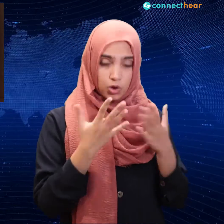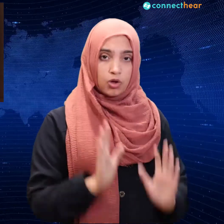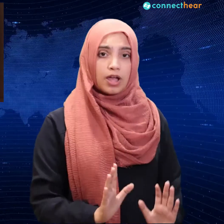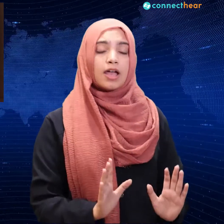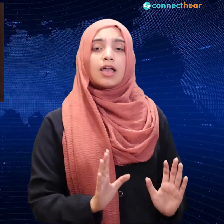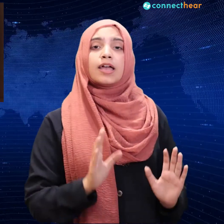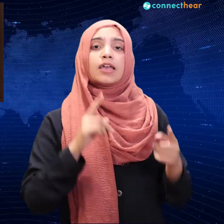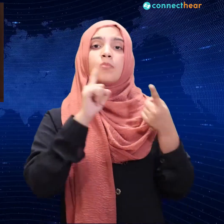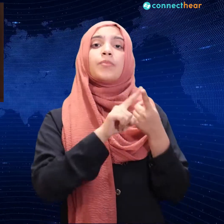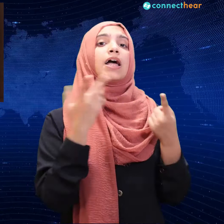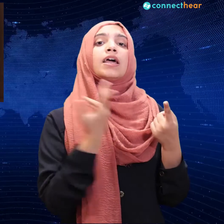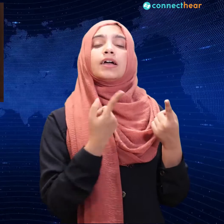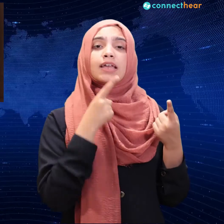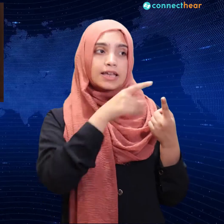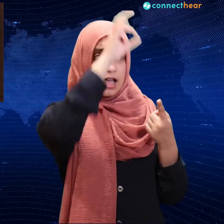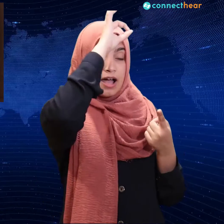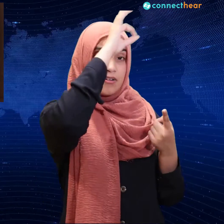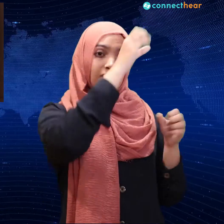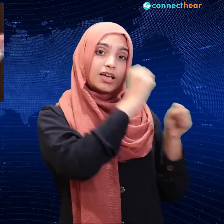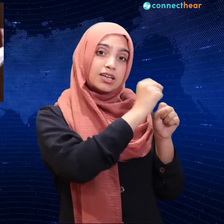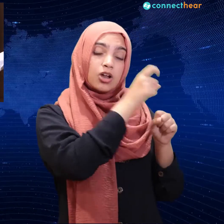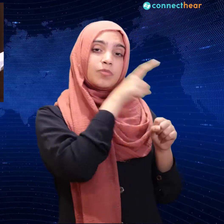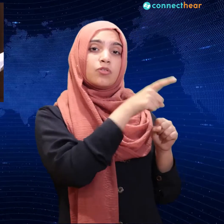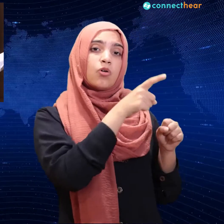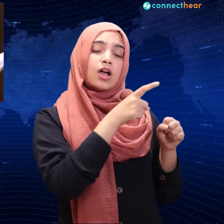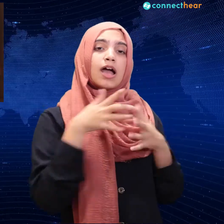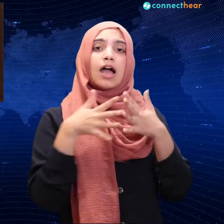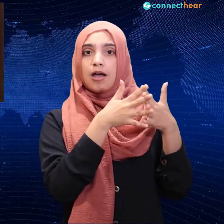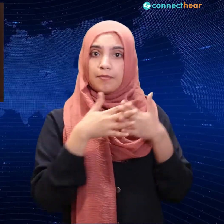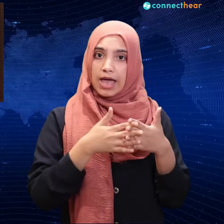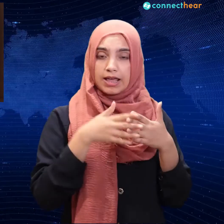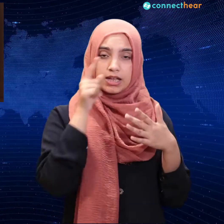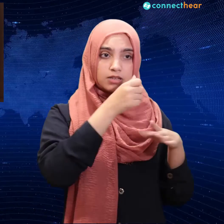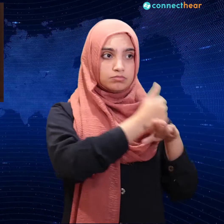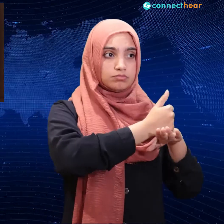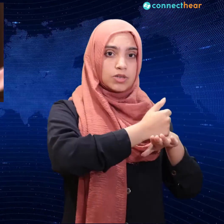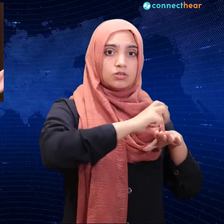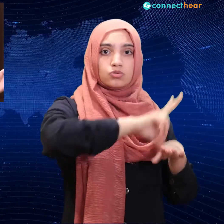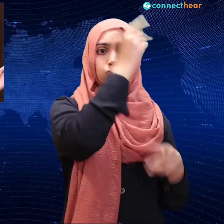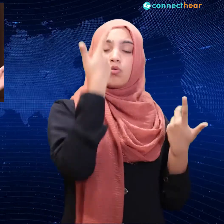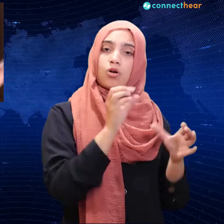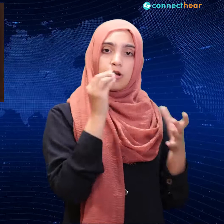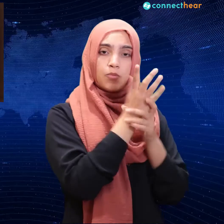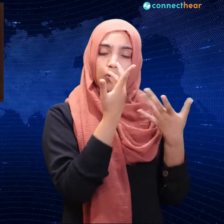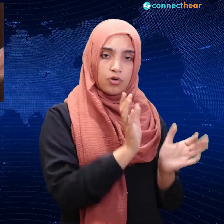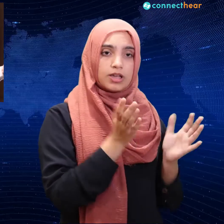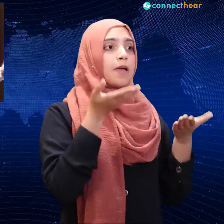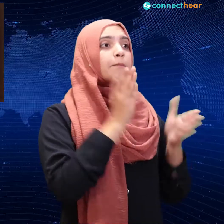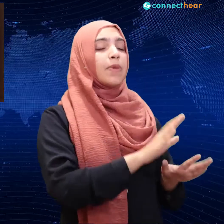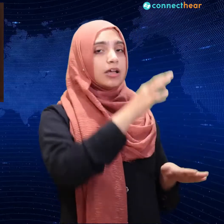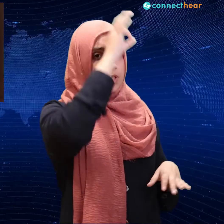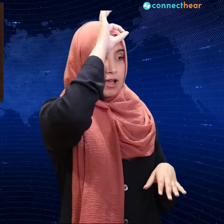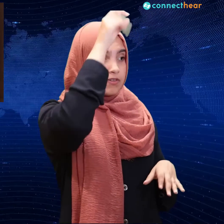that the Afghan government, after the US leaves, would last for months afterwards. But they would fall, but it would last